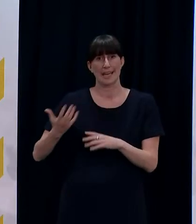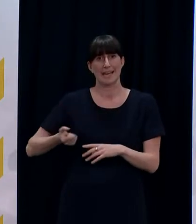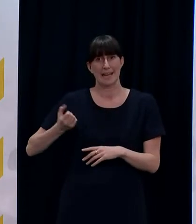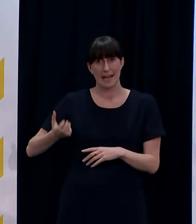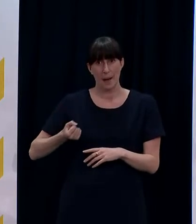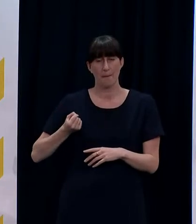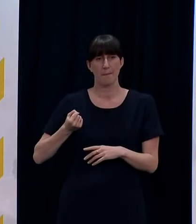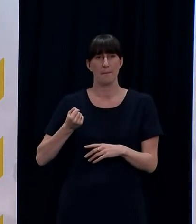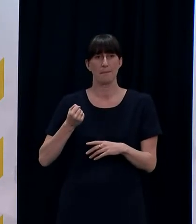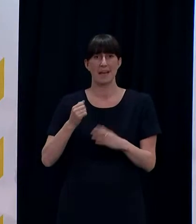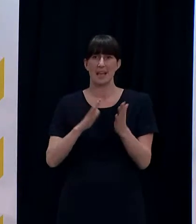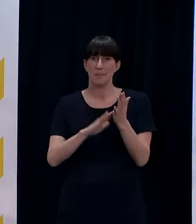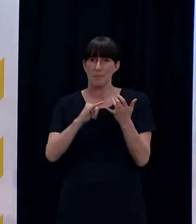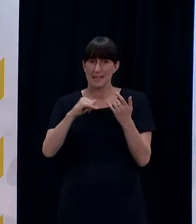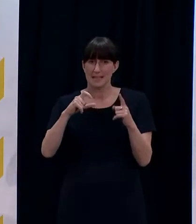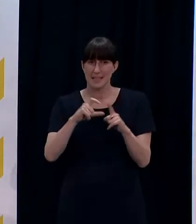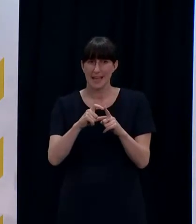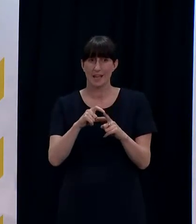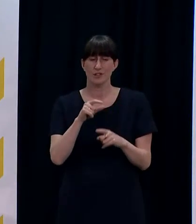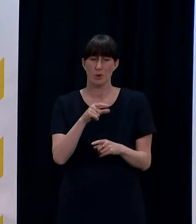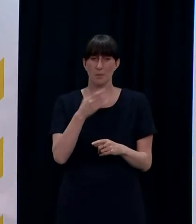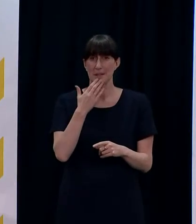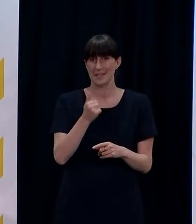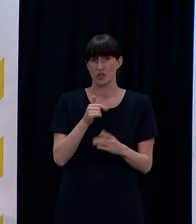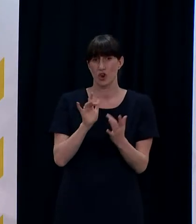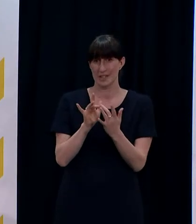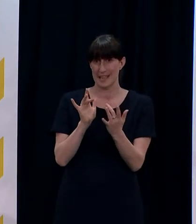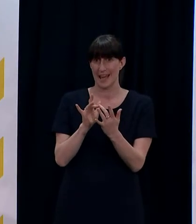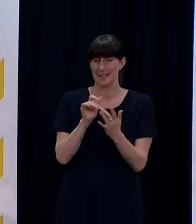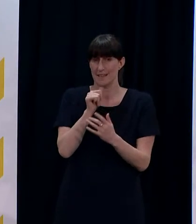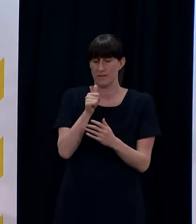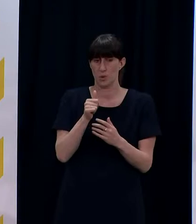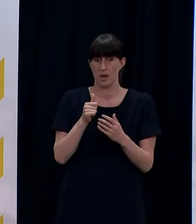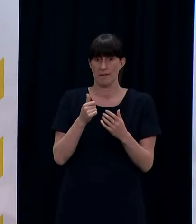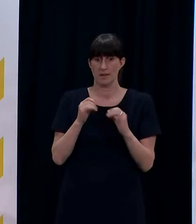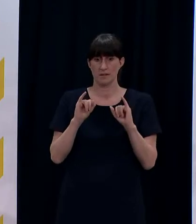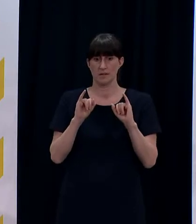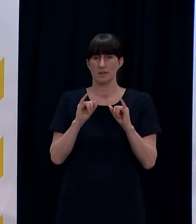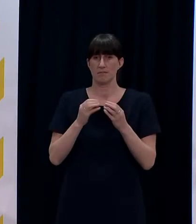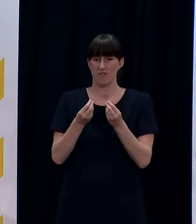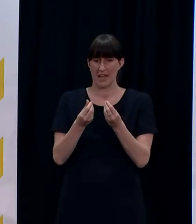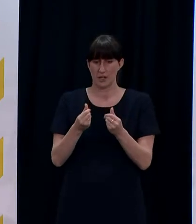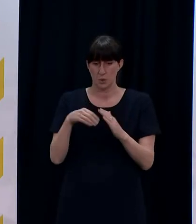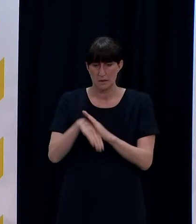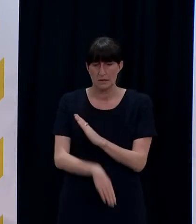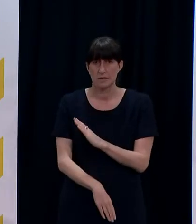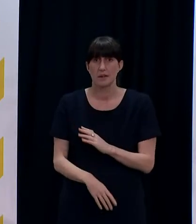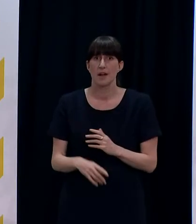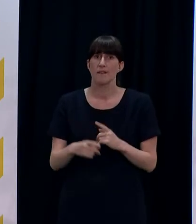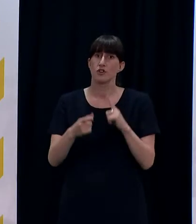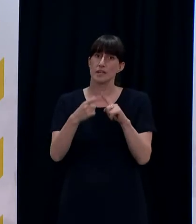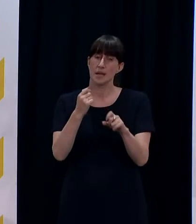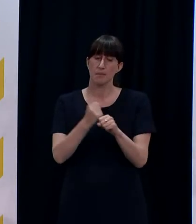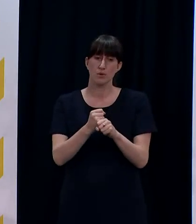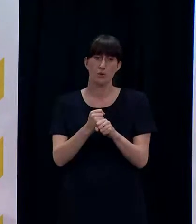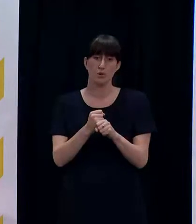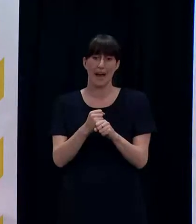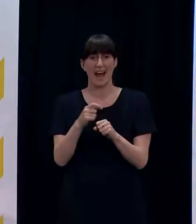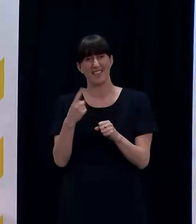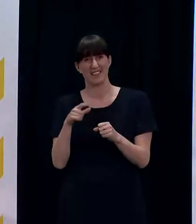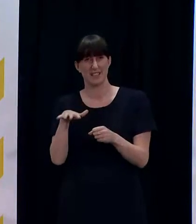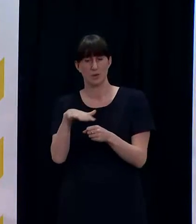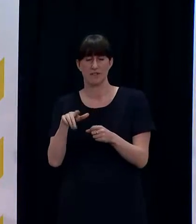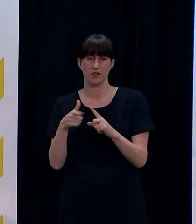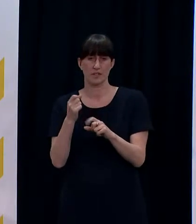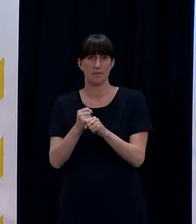contact with the ministry if they are in that situation. When it comes to other areas such as students, for example, we